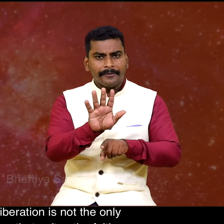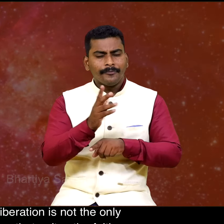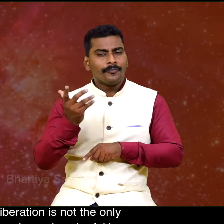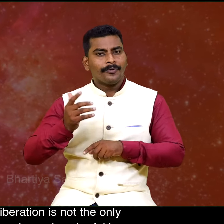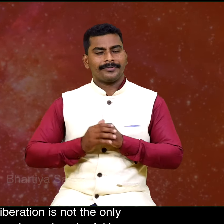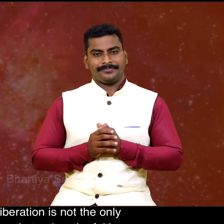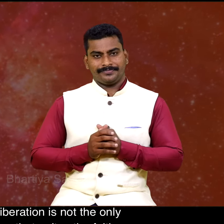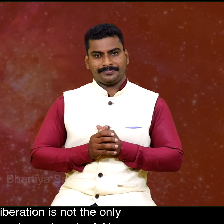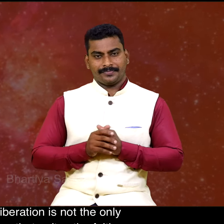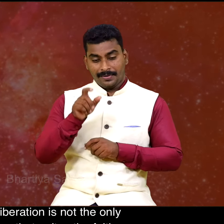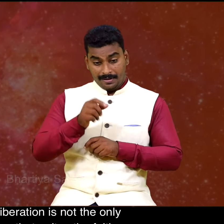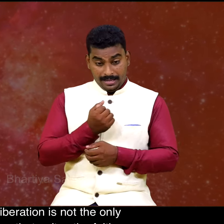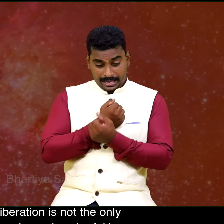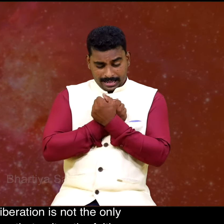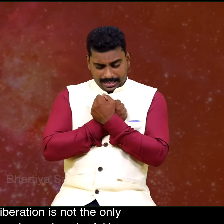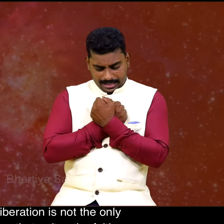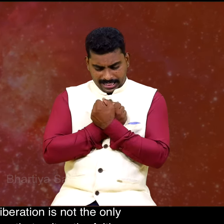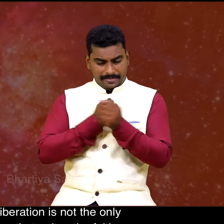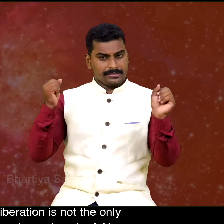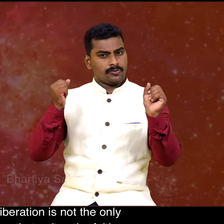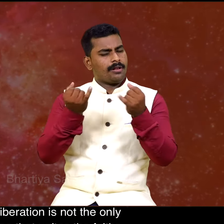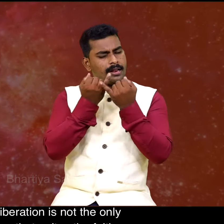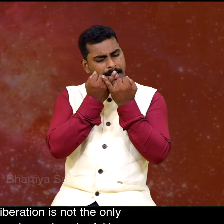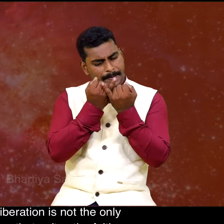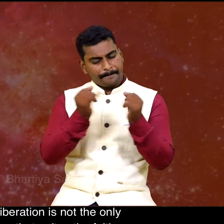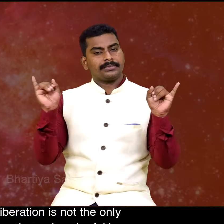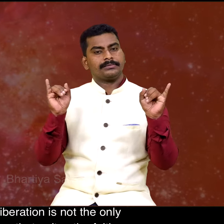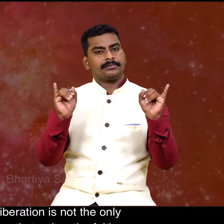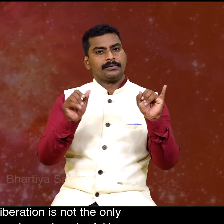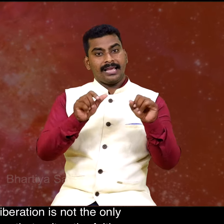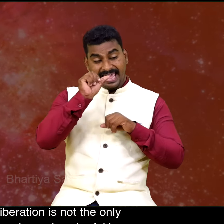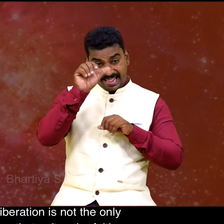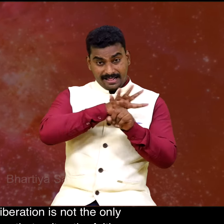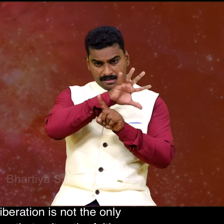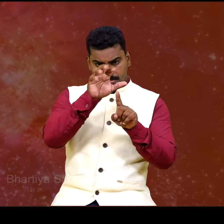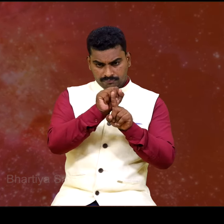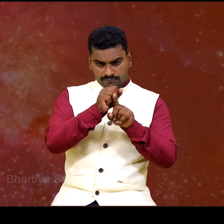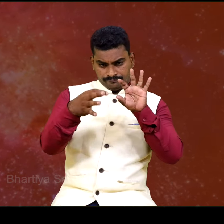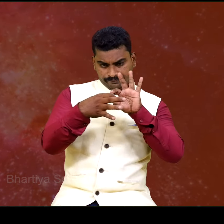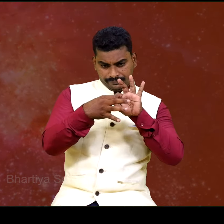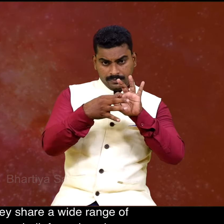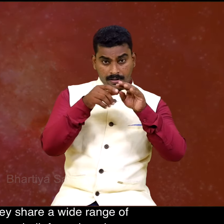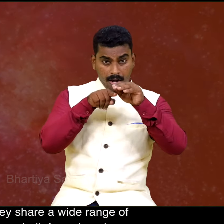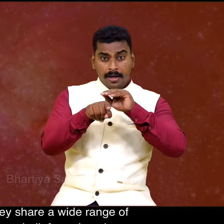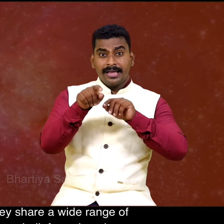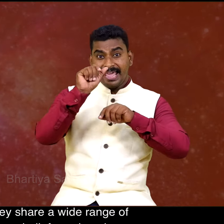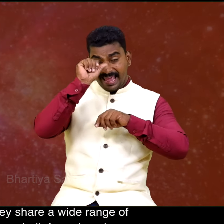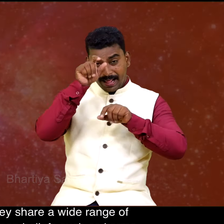Liberation is not the only idea that unites the faiths. They share a wide range